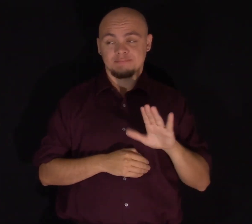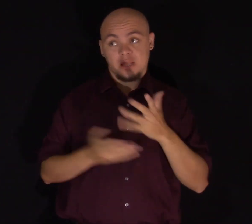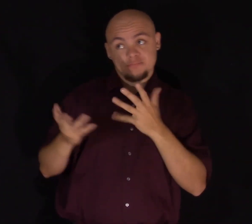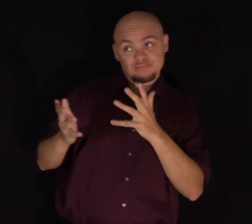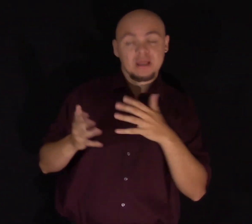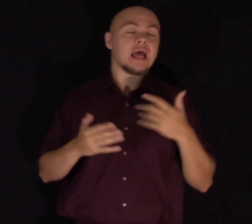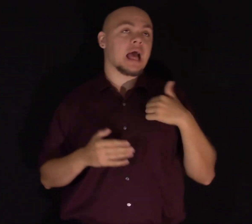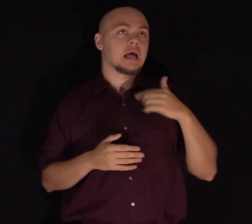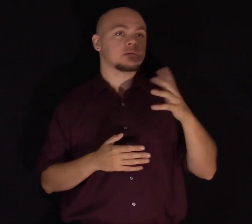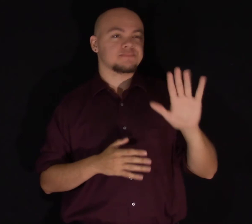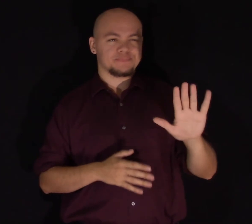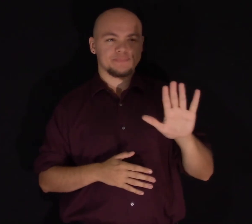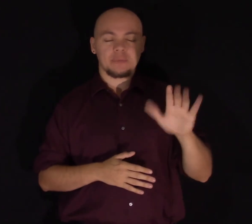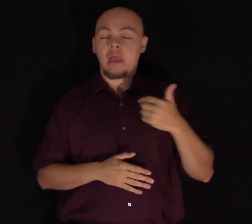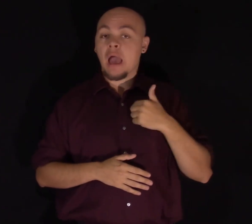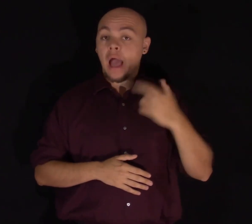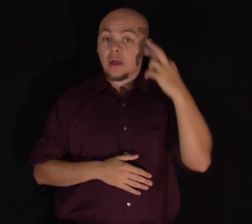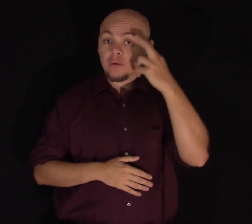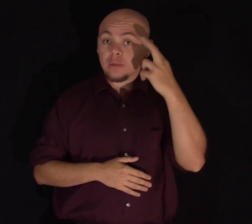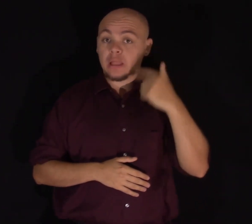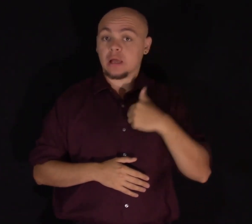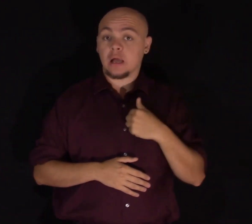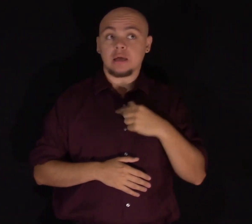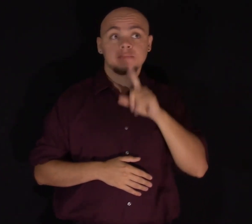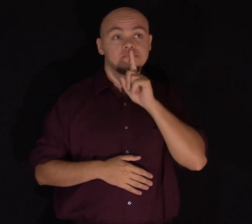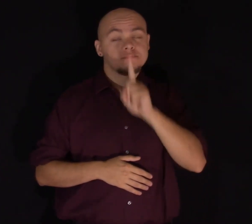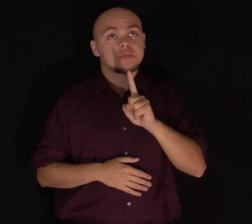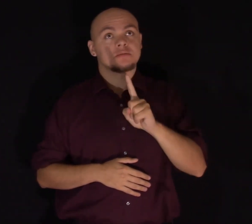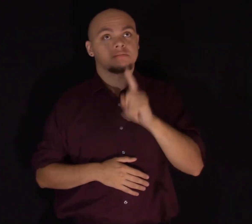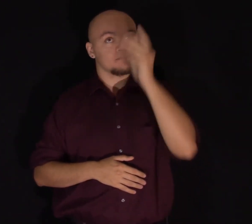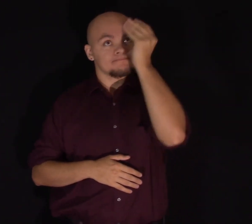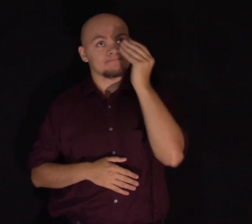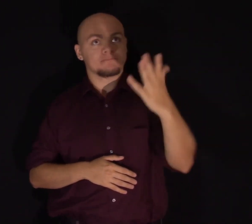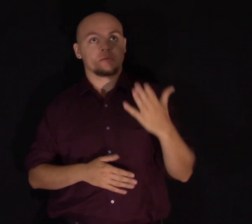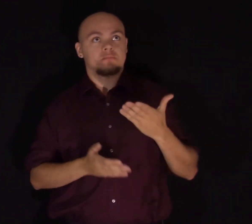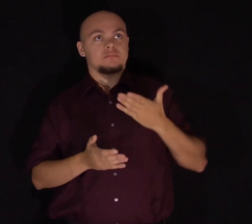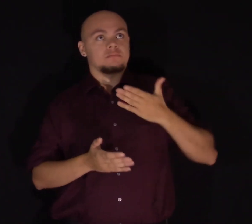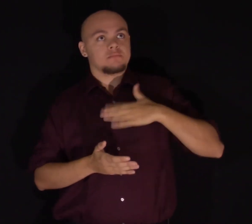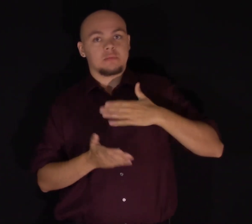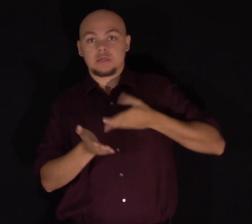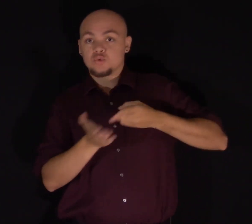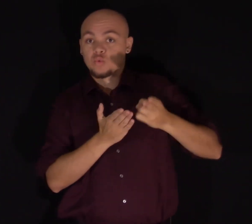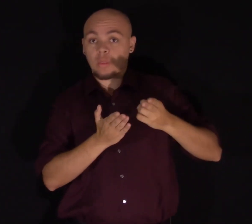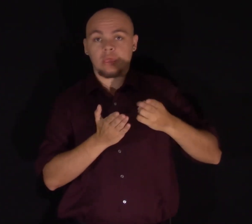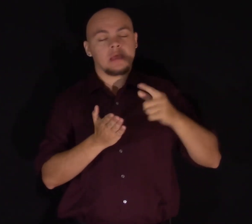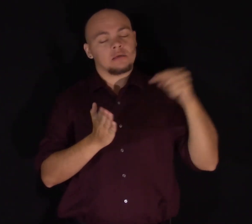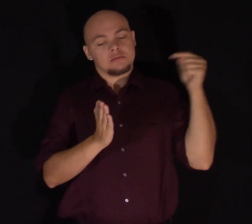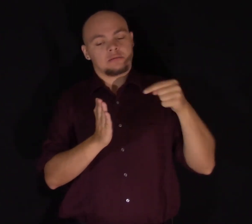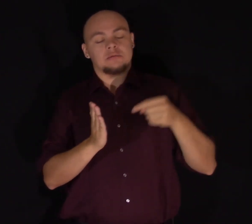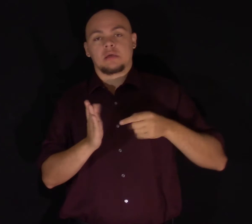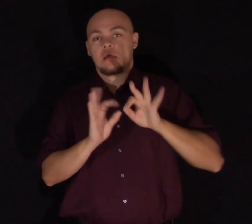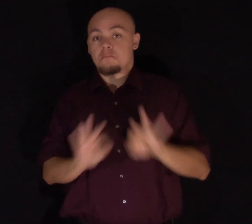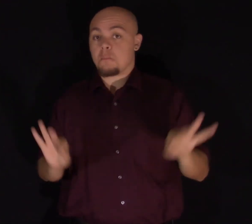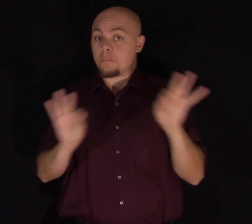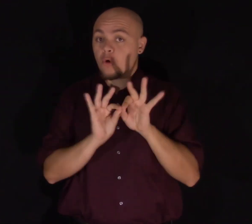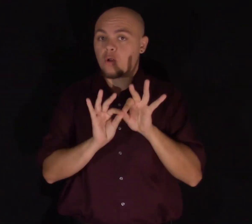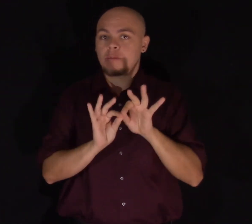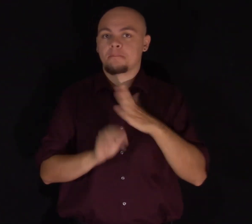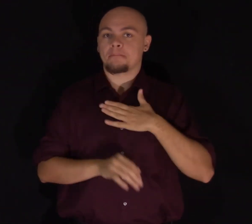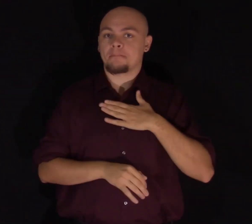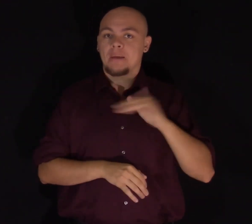for me, though, I realized that I have to speak these truths because honesty is so important to me. My integrity is something I hold